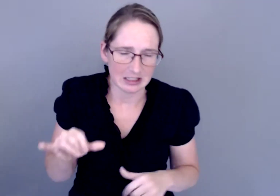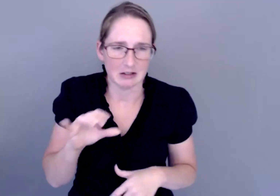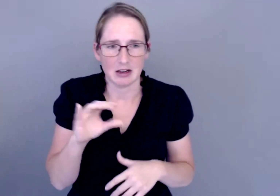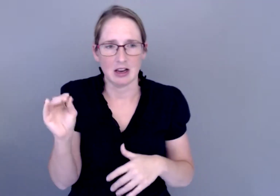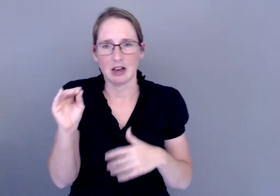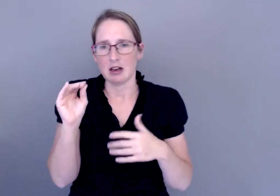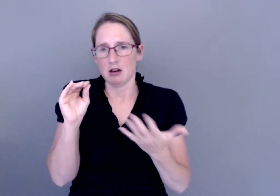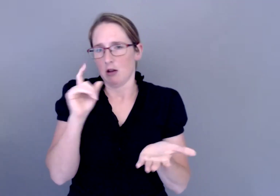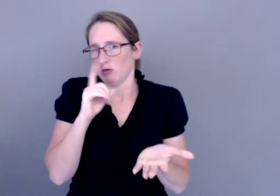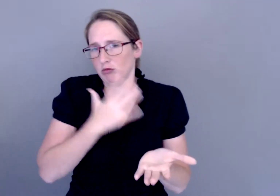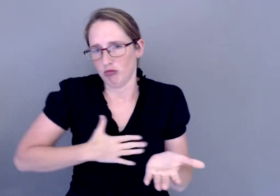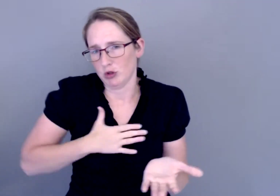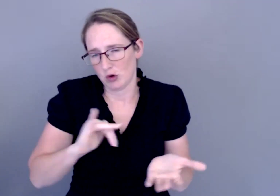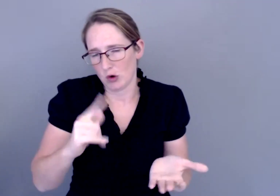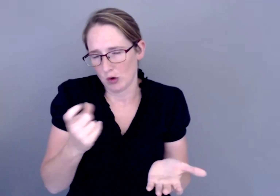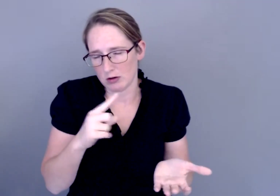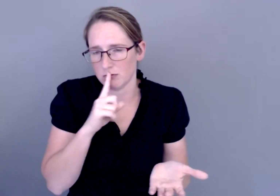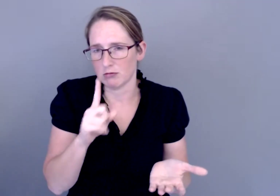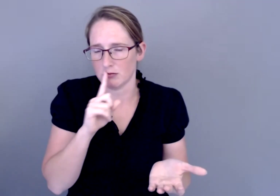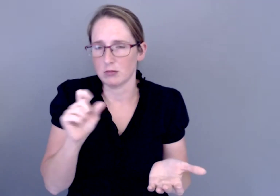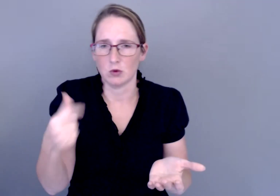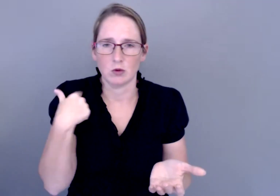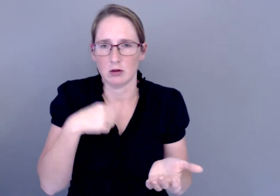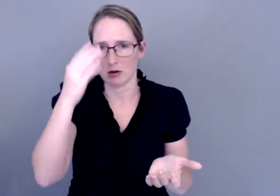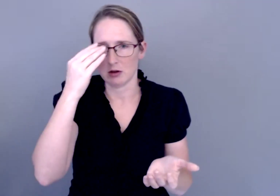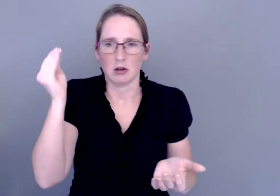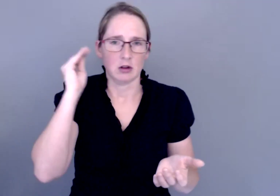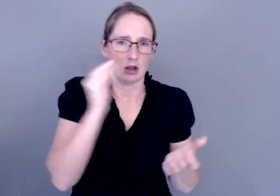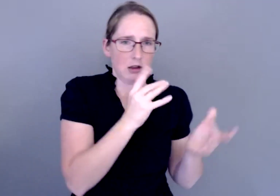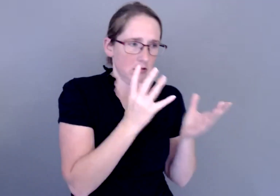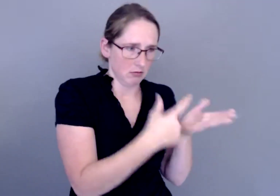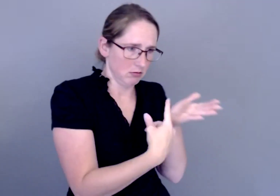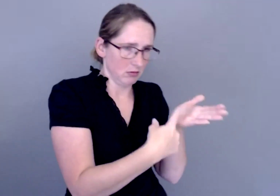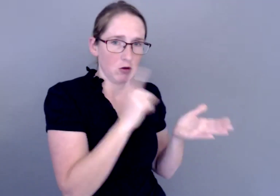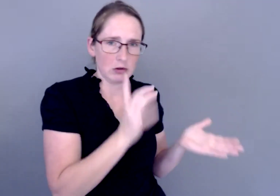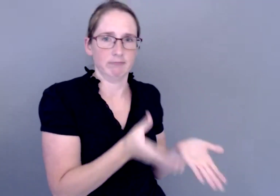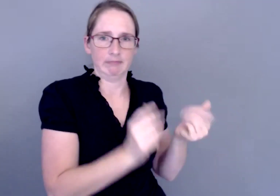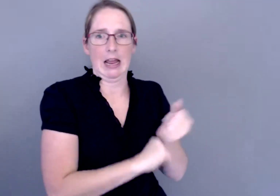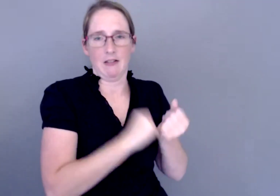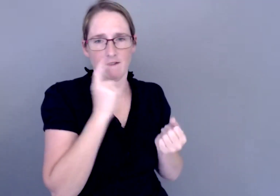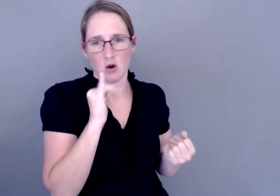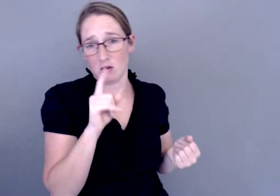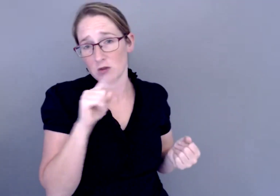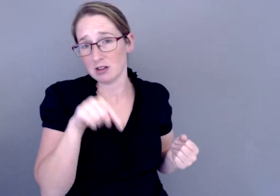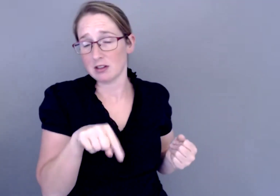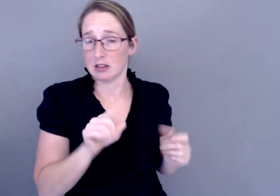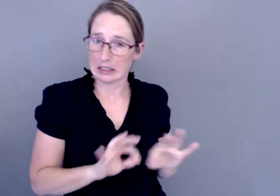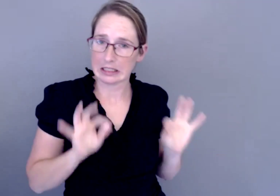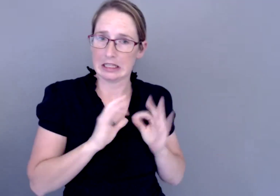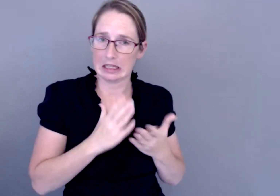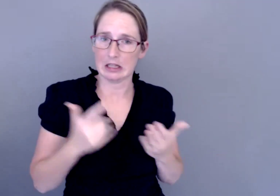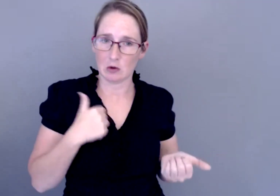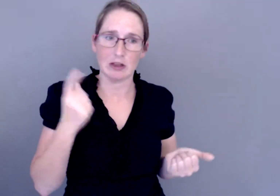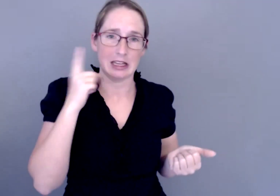But I really appreciate the question, and we certainly will take it back and continue to uplift and advocate for it, because it is a key thing that we